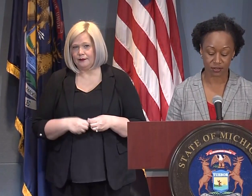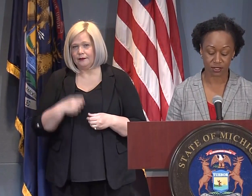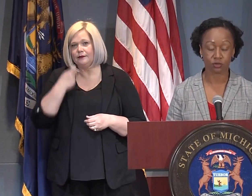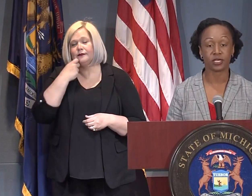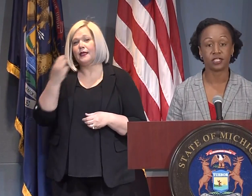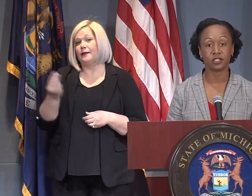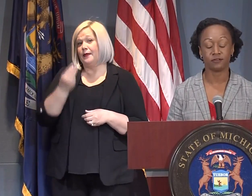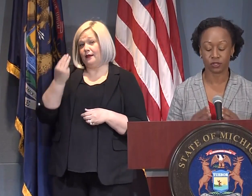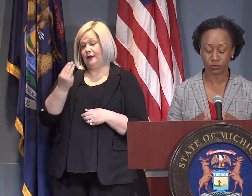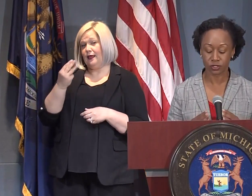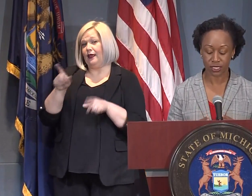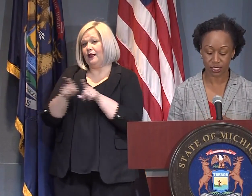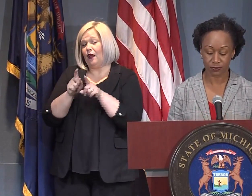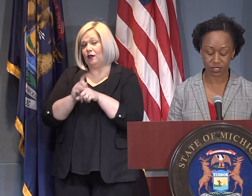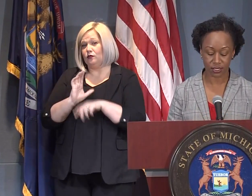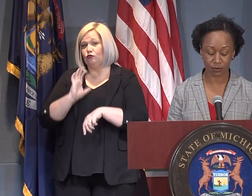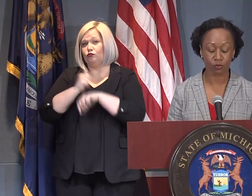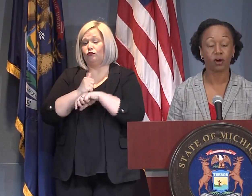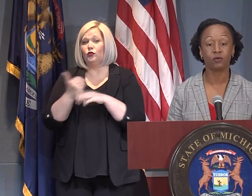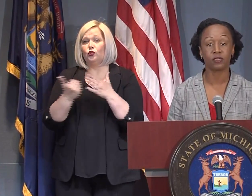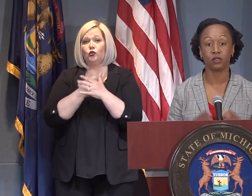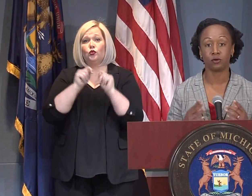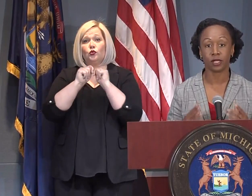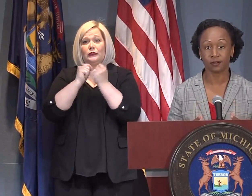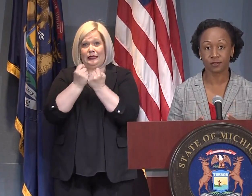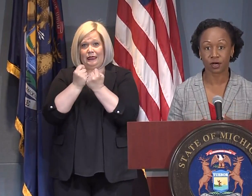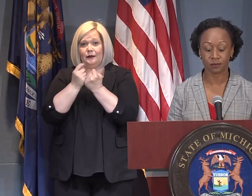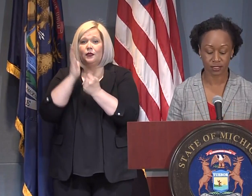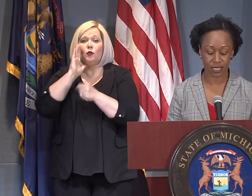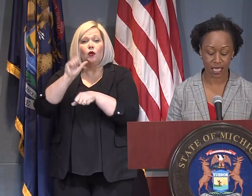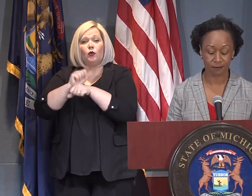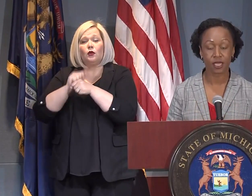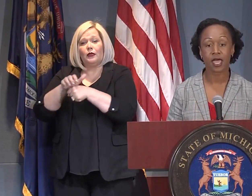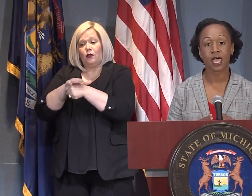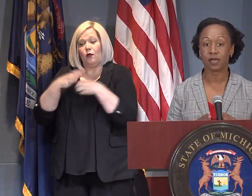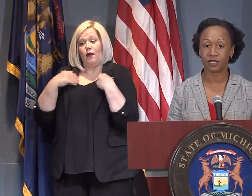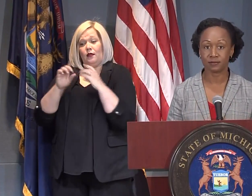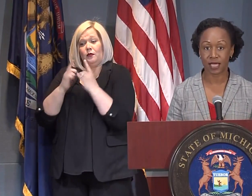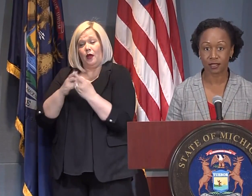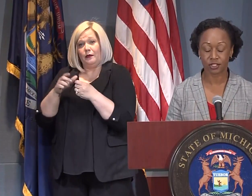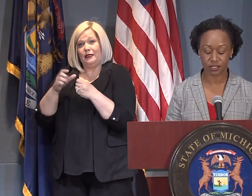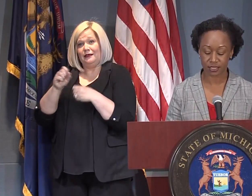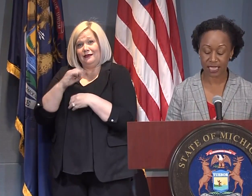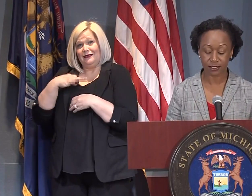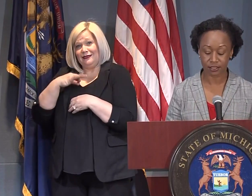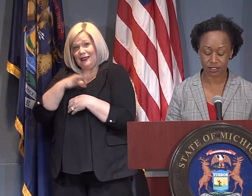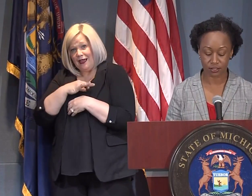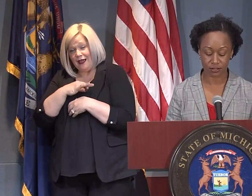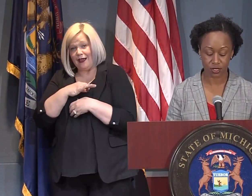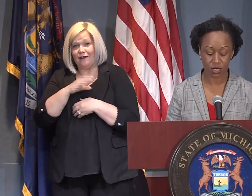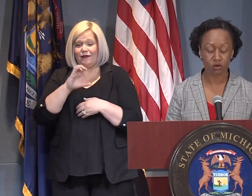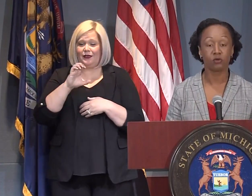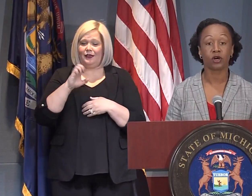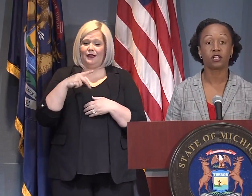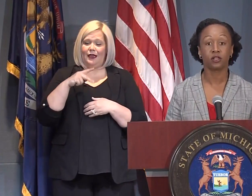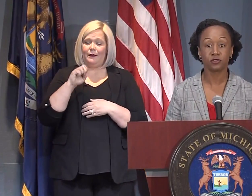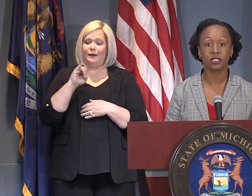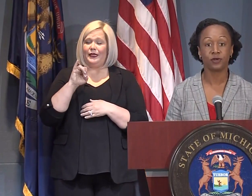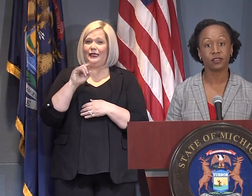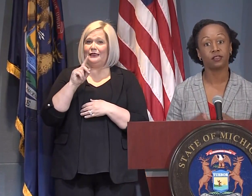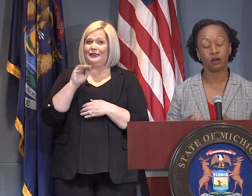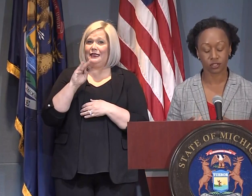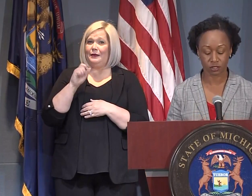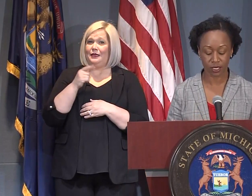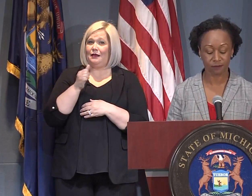also announced the creation of new teams that will work with local health department staff, epidemiologists, and clinicians who will work